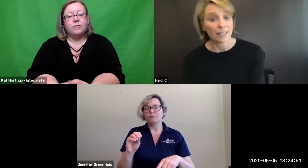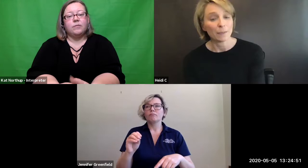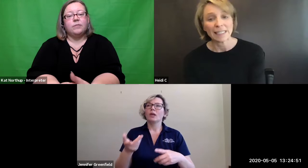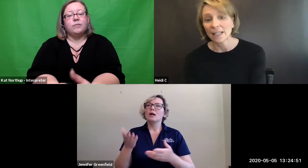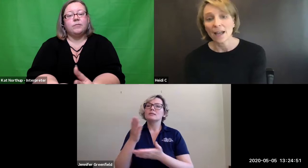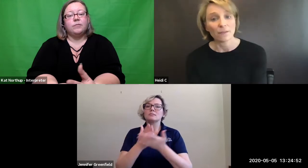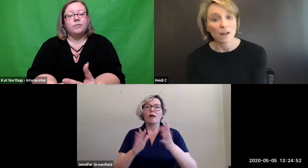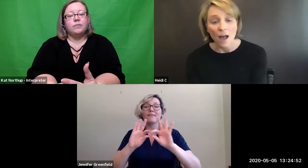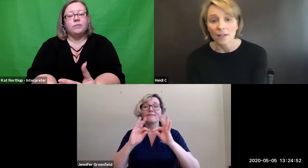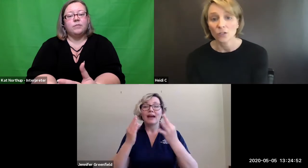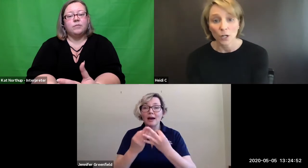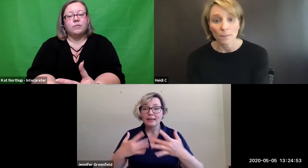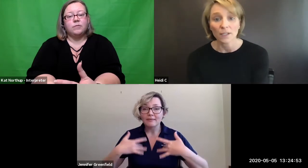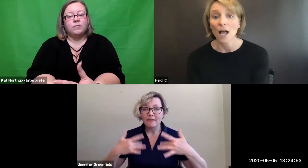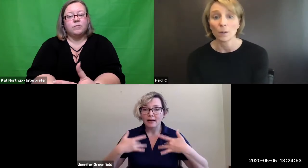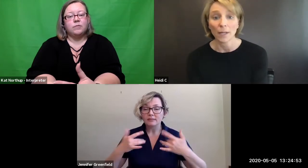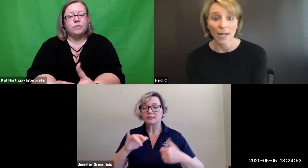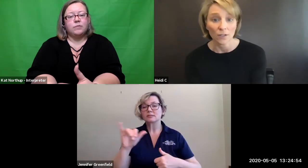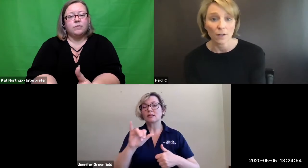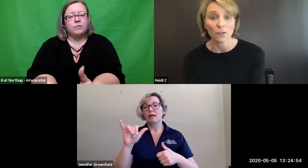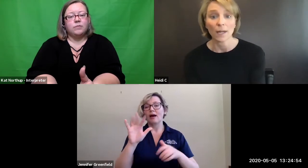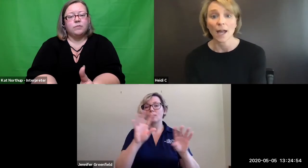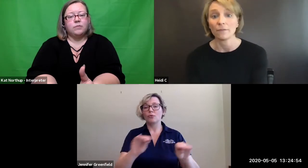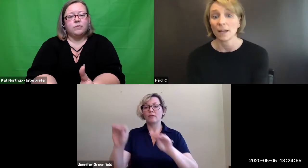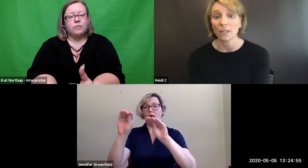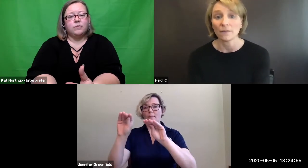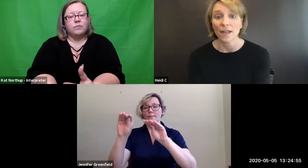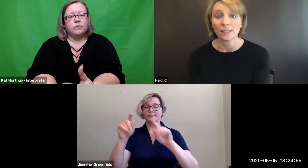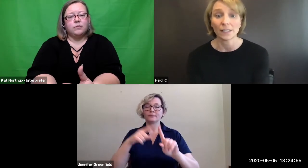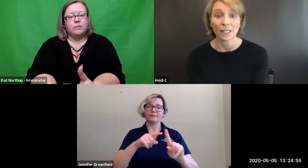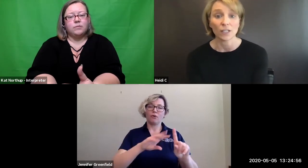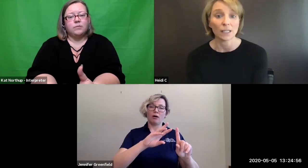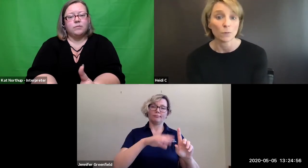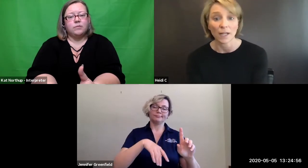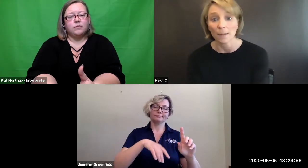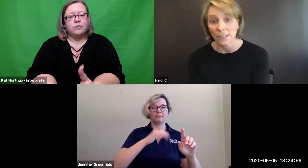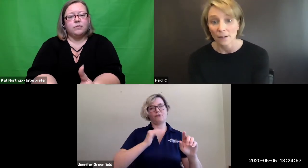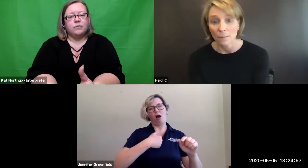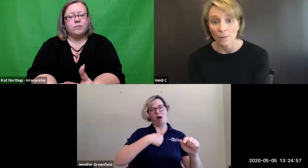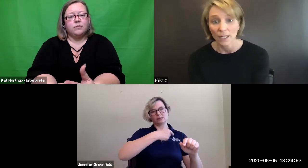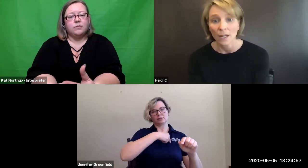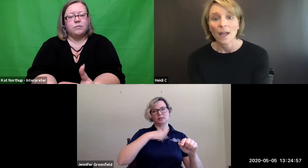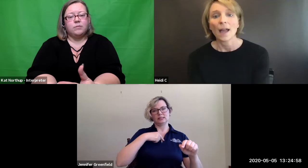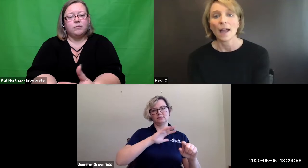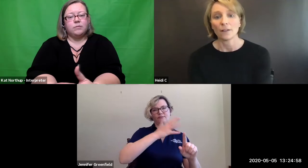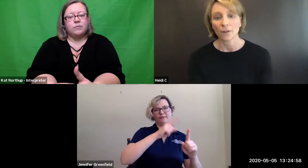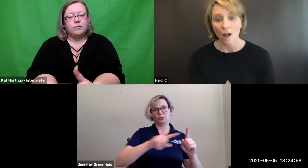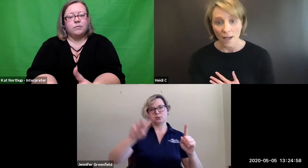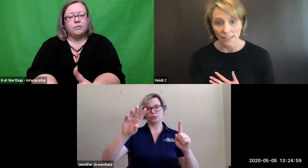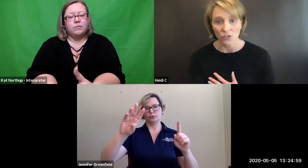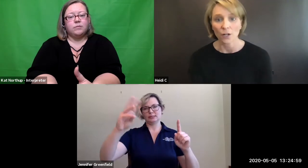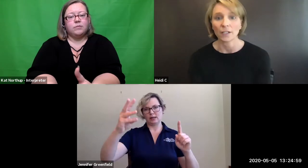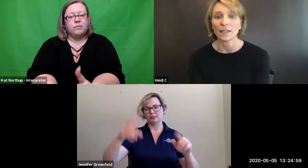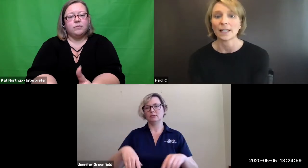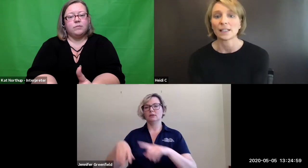events that we still have not determined how we will handle those. We have family events such as the moving up ceremony. And for